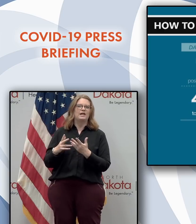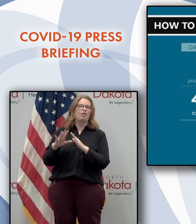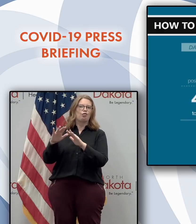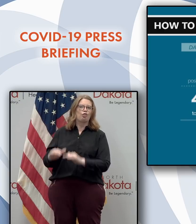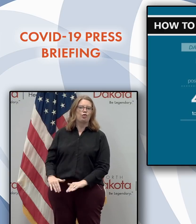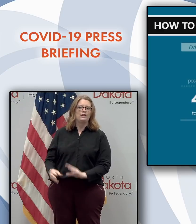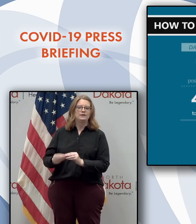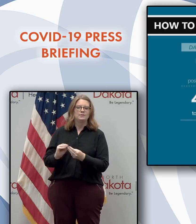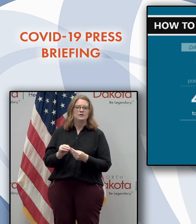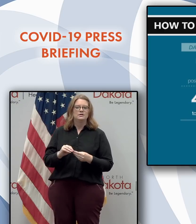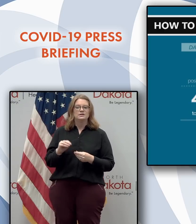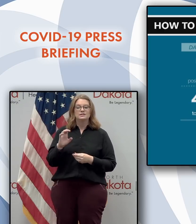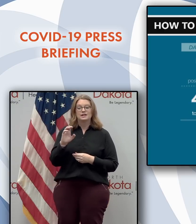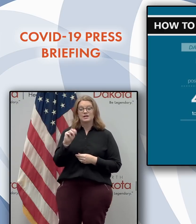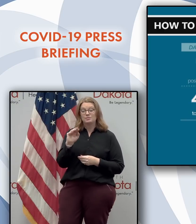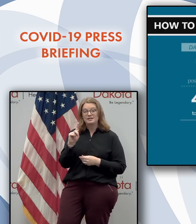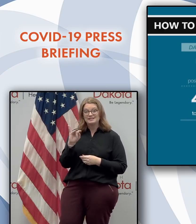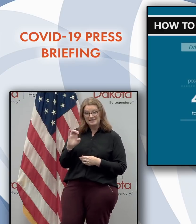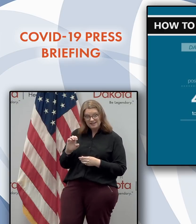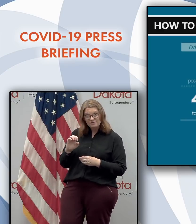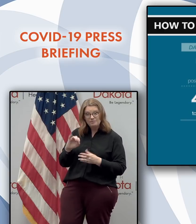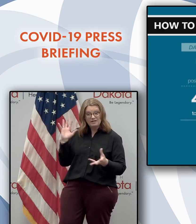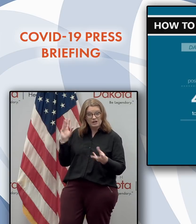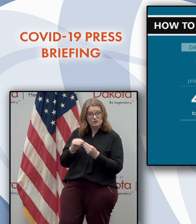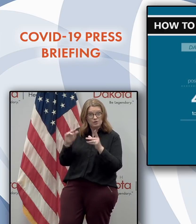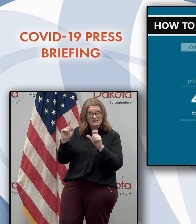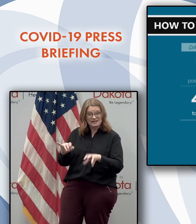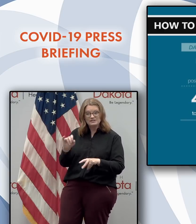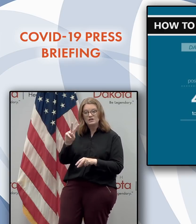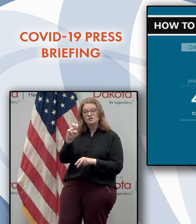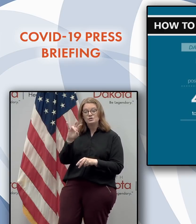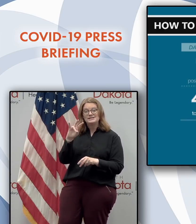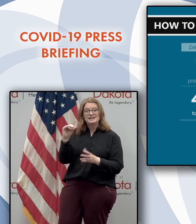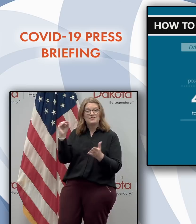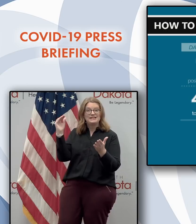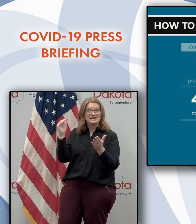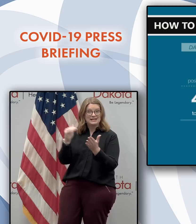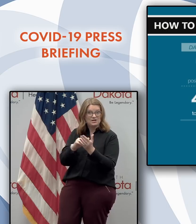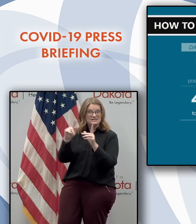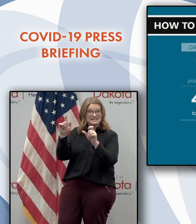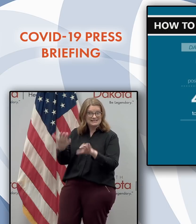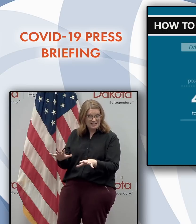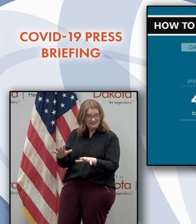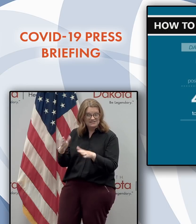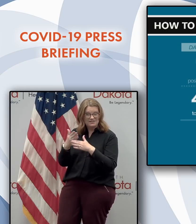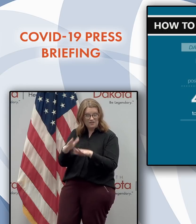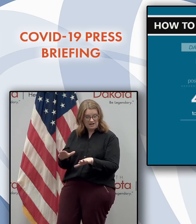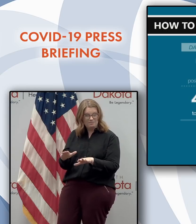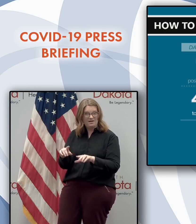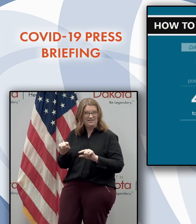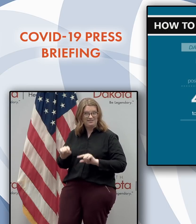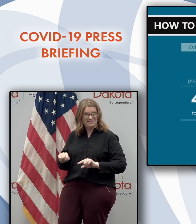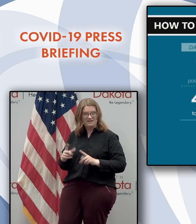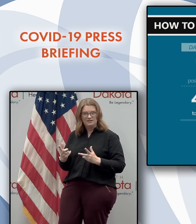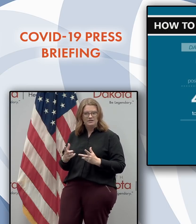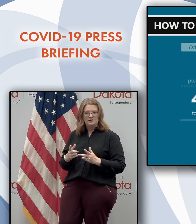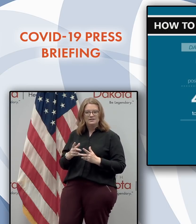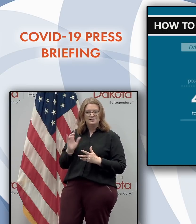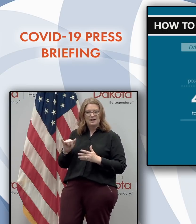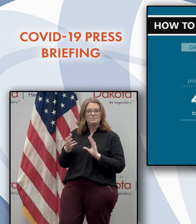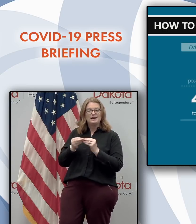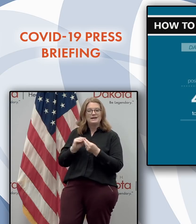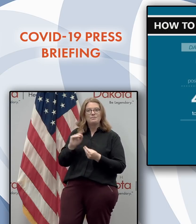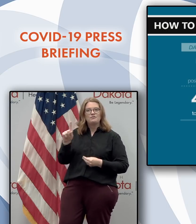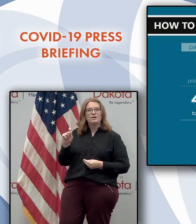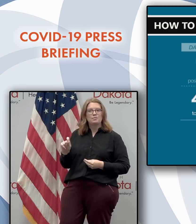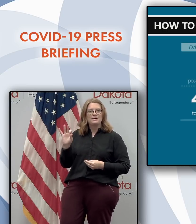would divide cumulative by the total tests conducted, the 270,000 tests we've done. That would produce a number of 1.9.